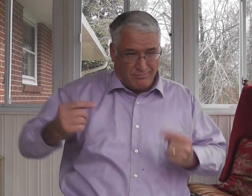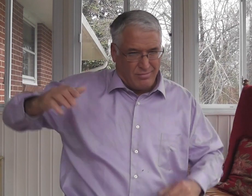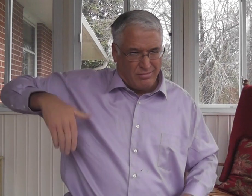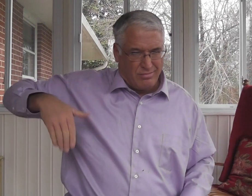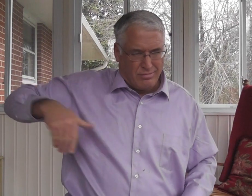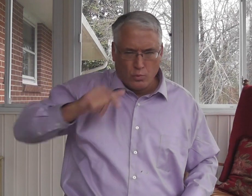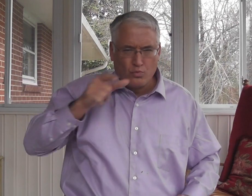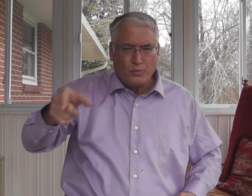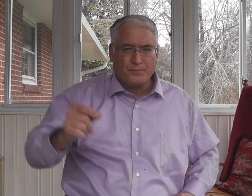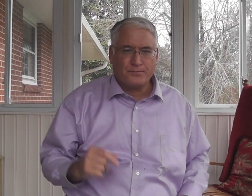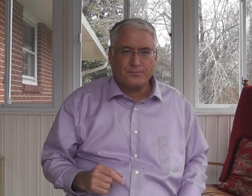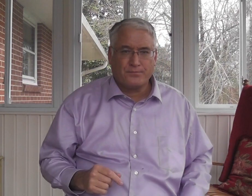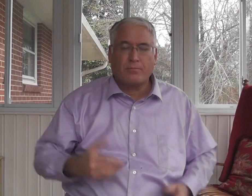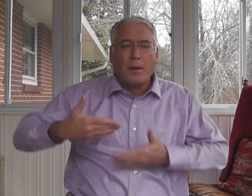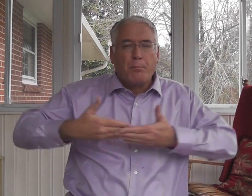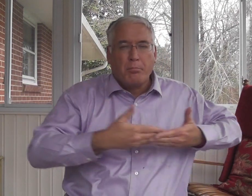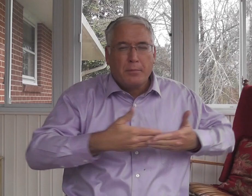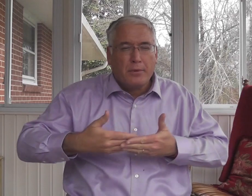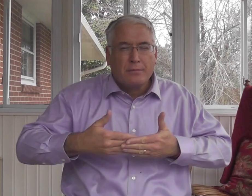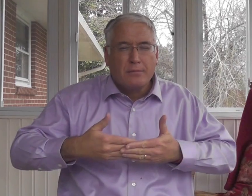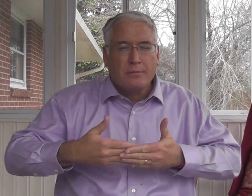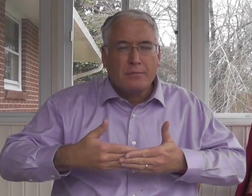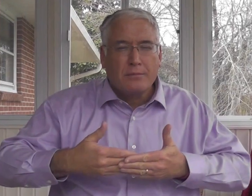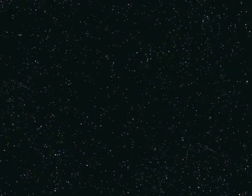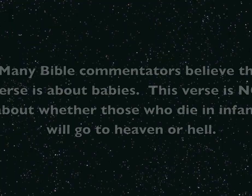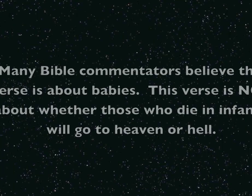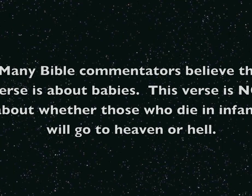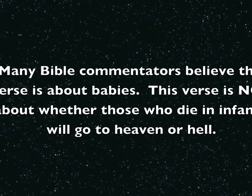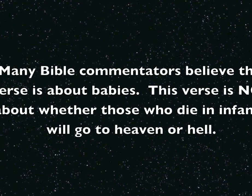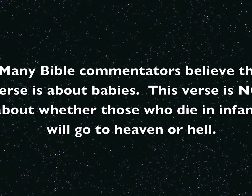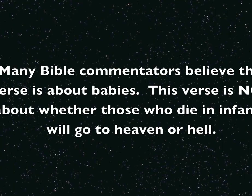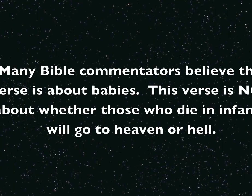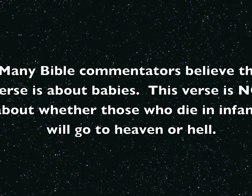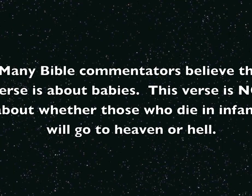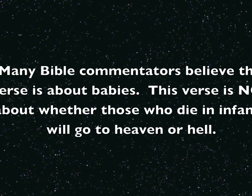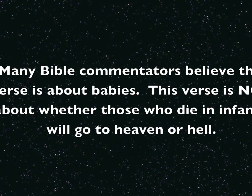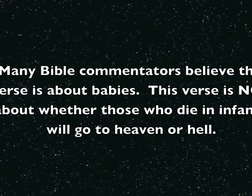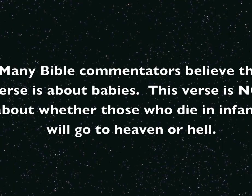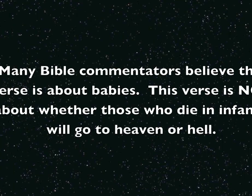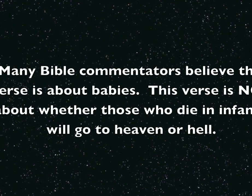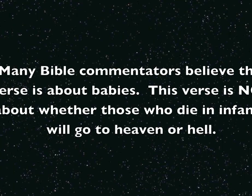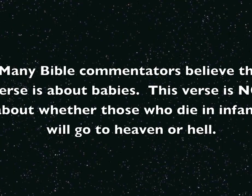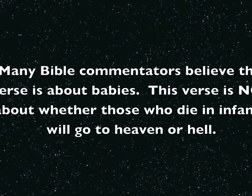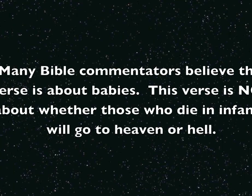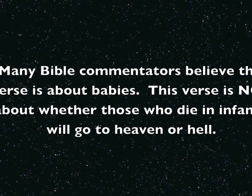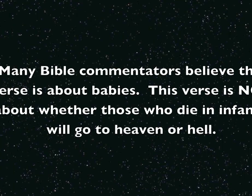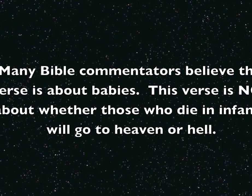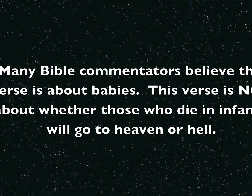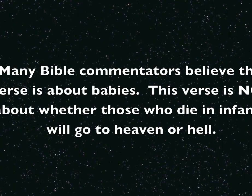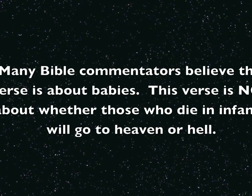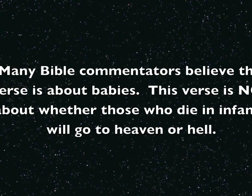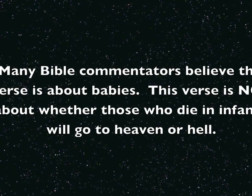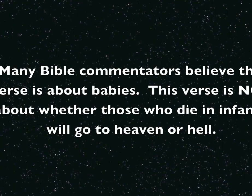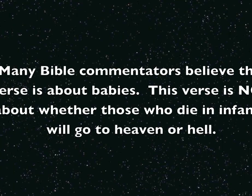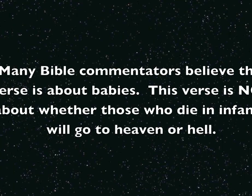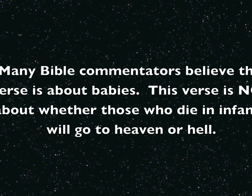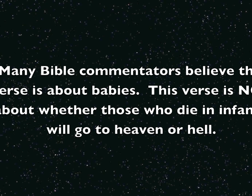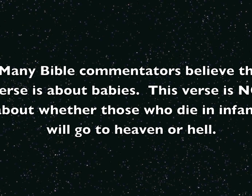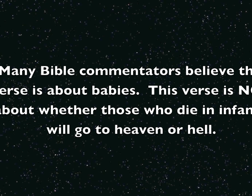yet sinned? Babies. Many Bible commentators believe this verse is about babies. This verse